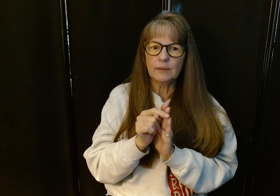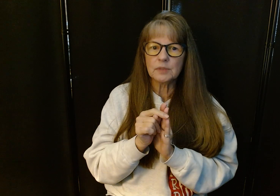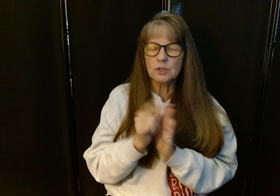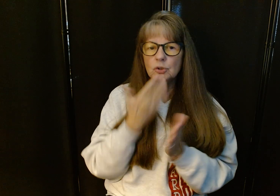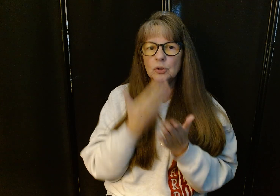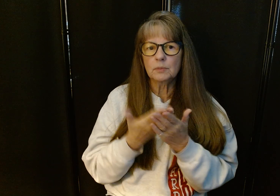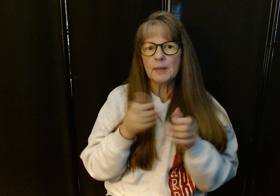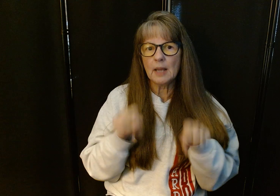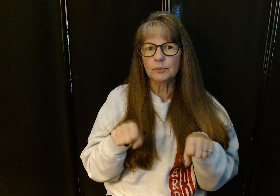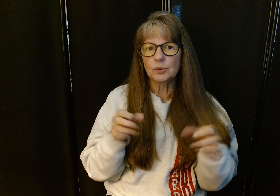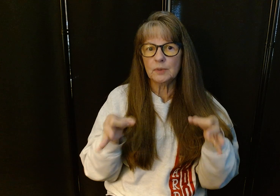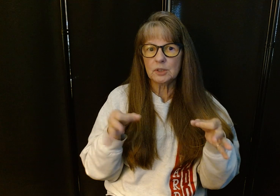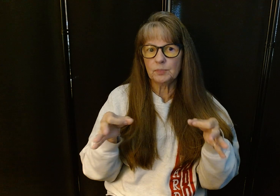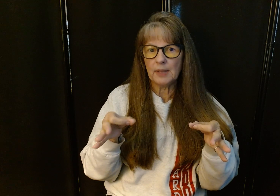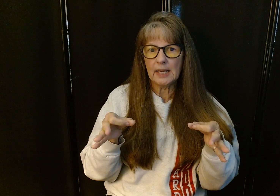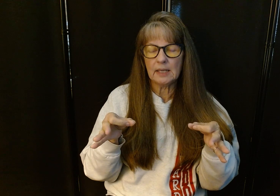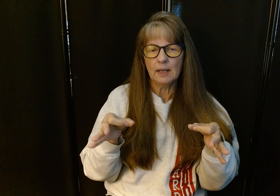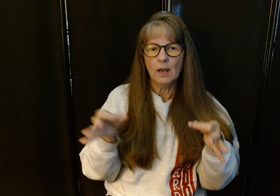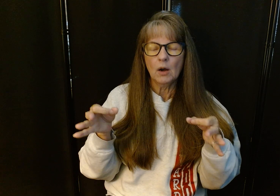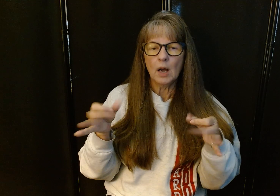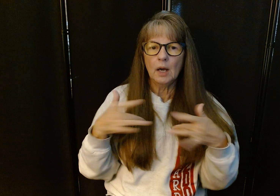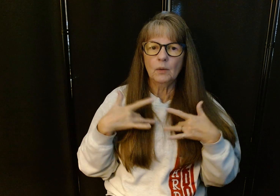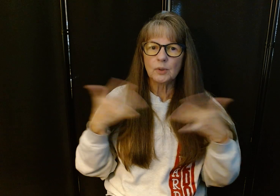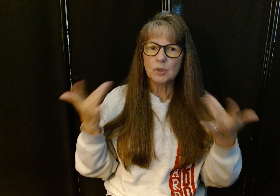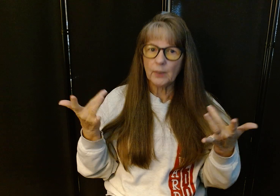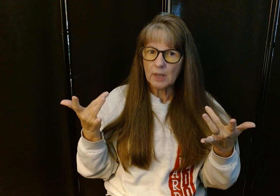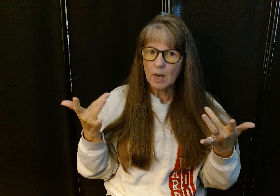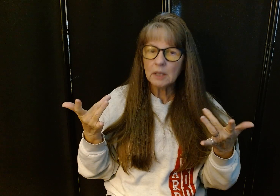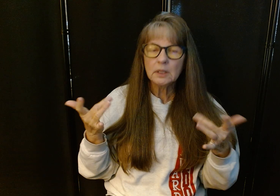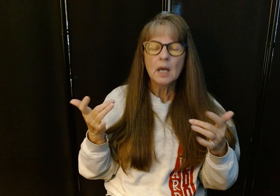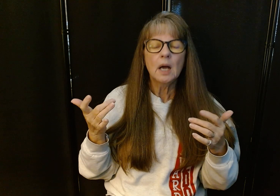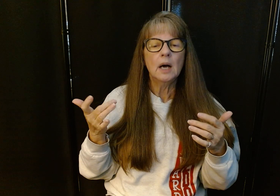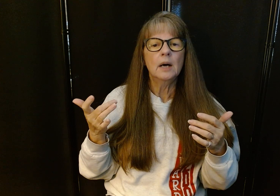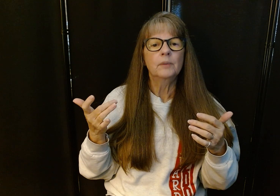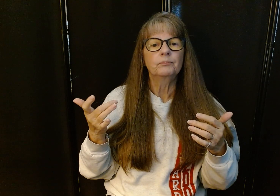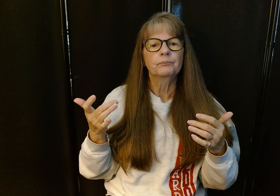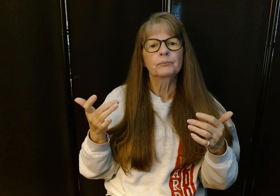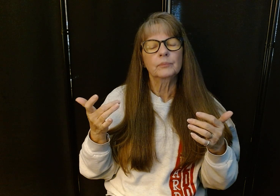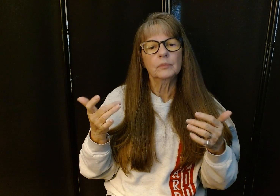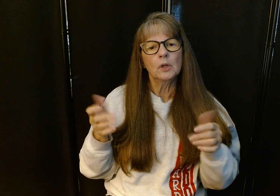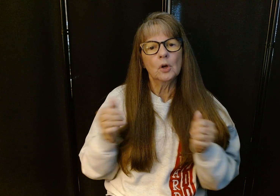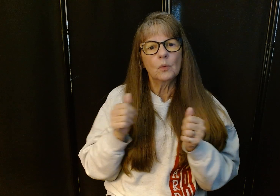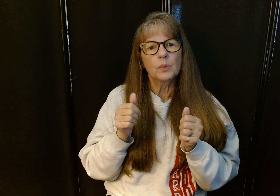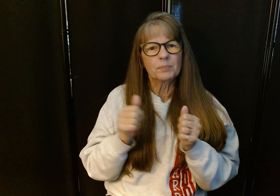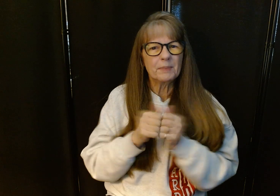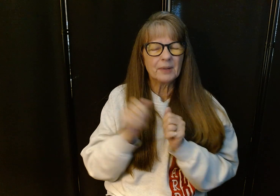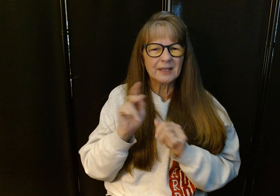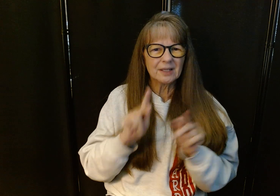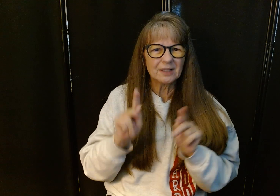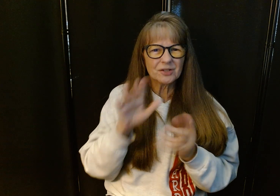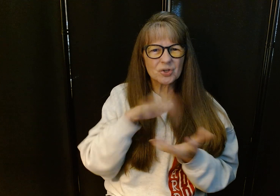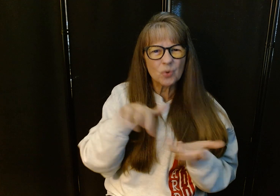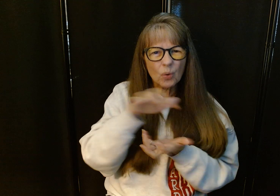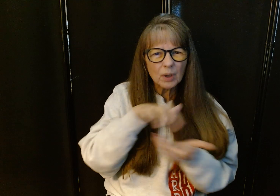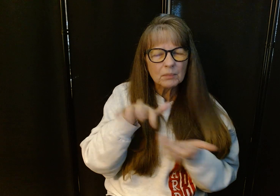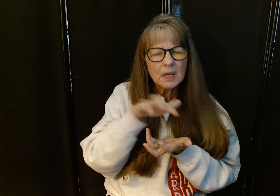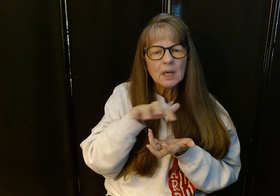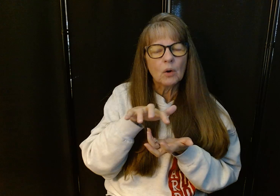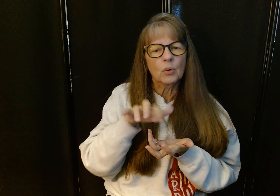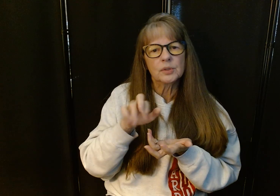it's good to be able to explain what's going on, with people like in a storm or